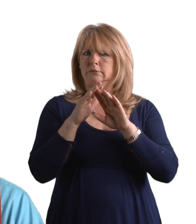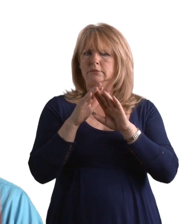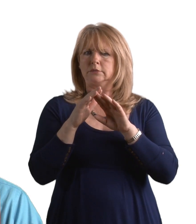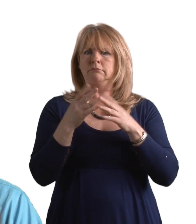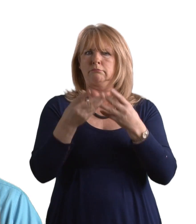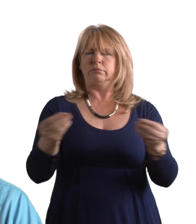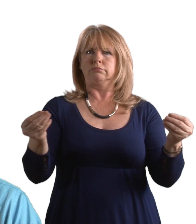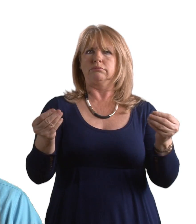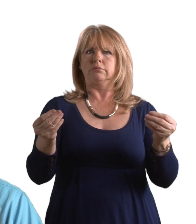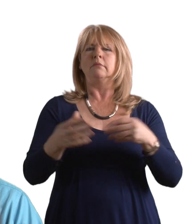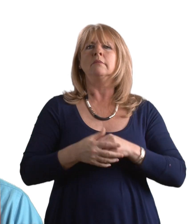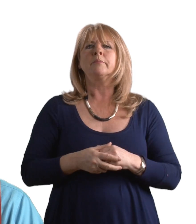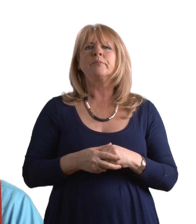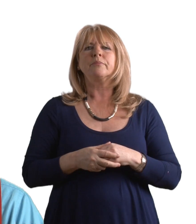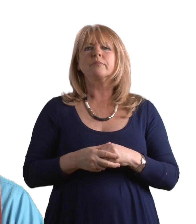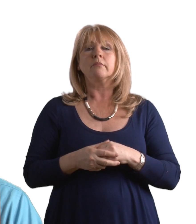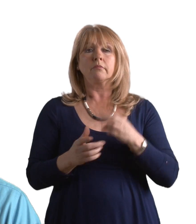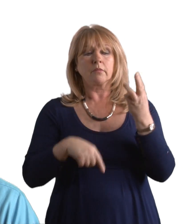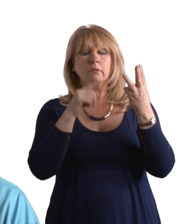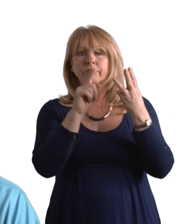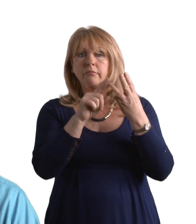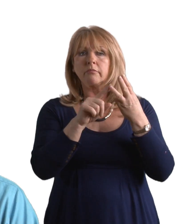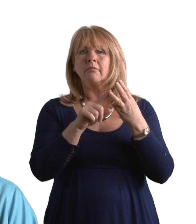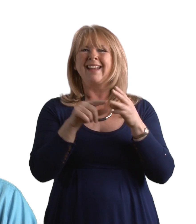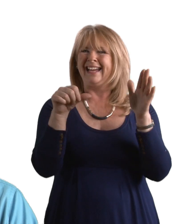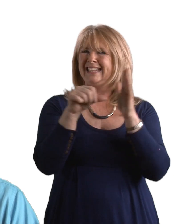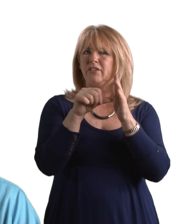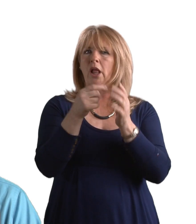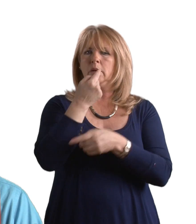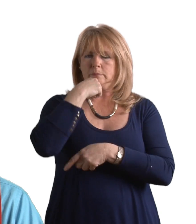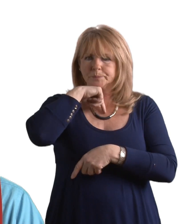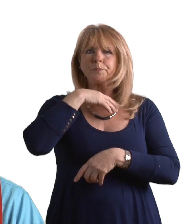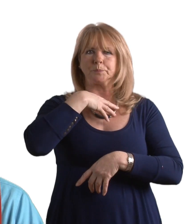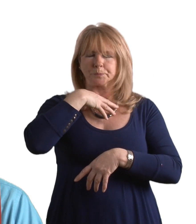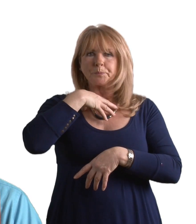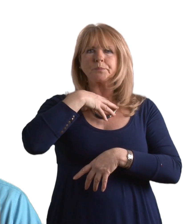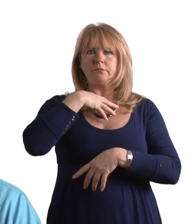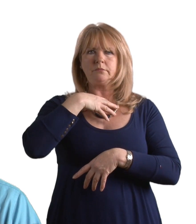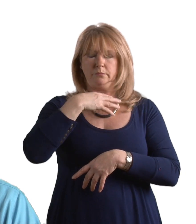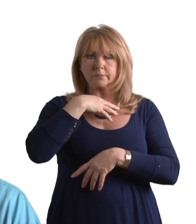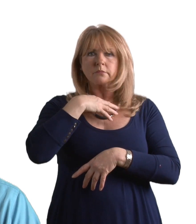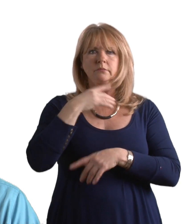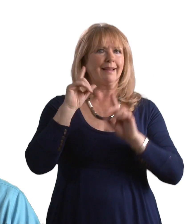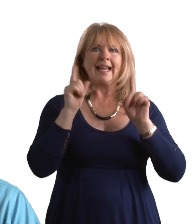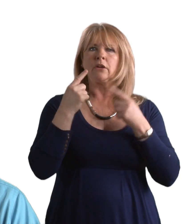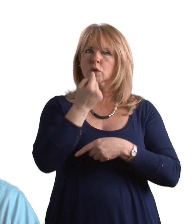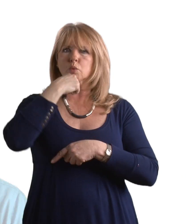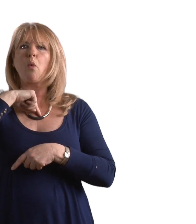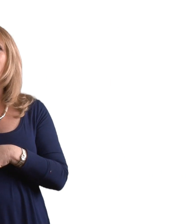your mouth which have persisted for several weeks. If you are concerned, make an appointment to see your